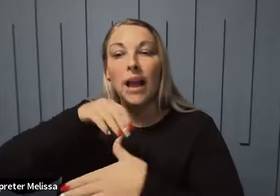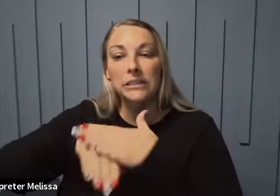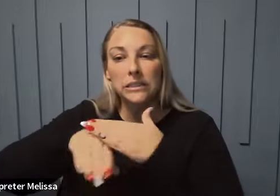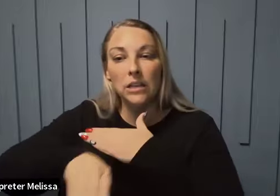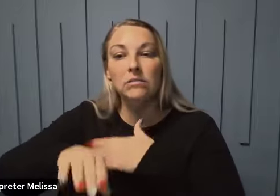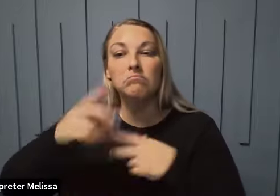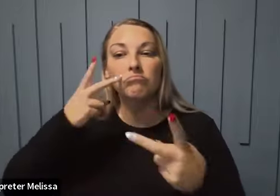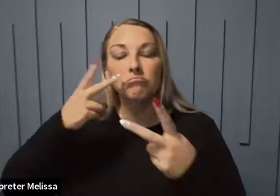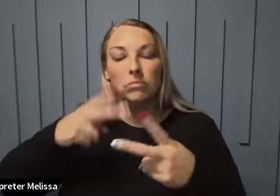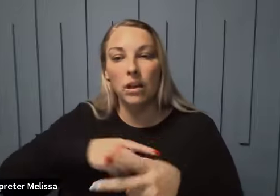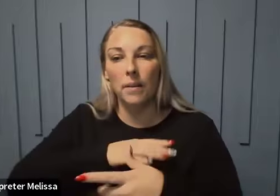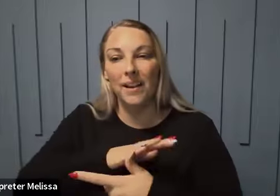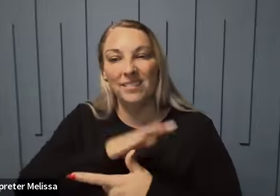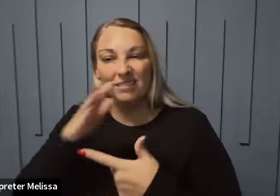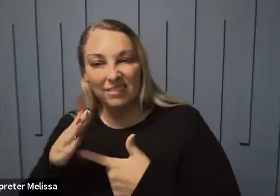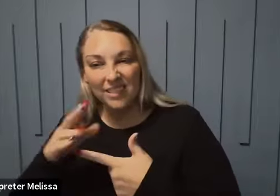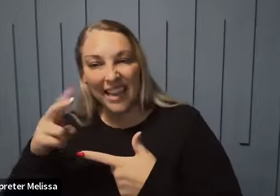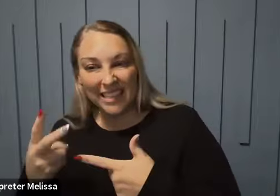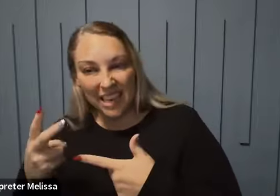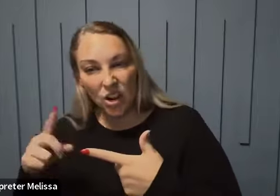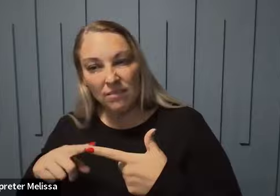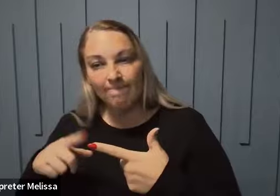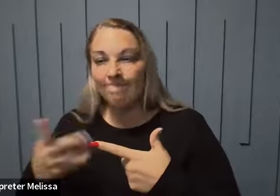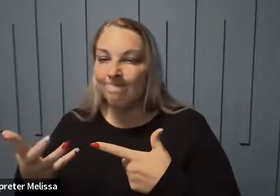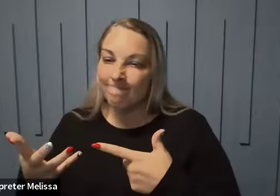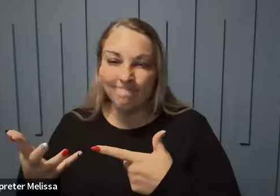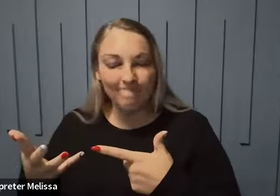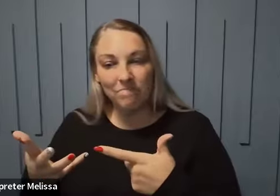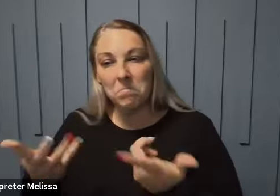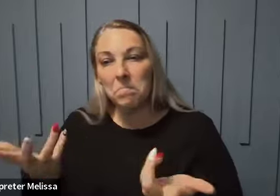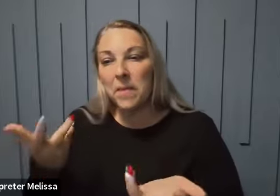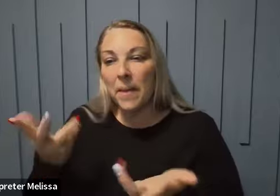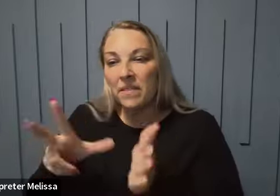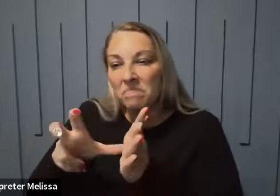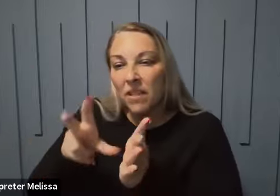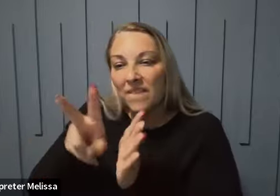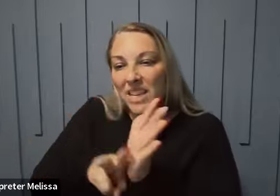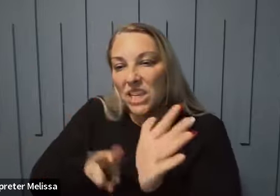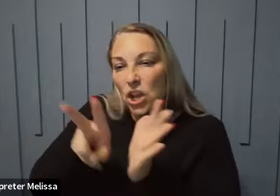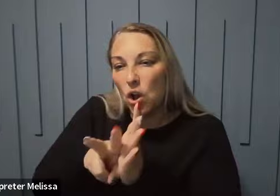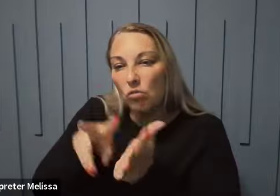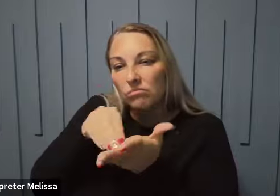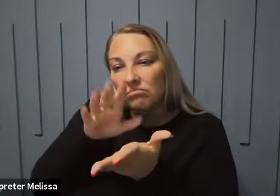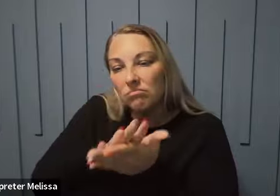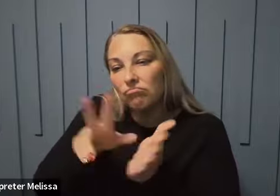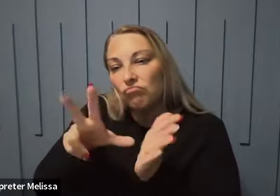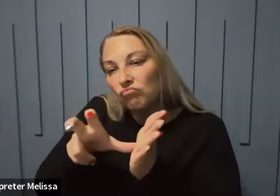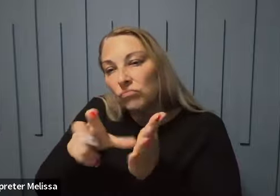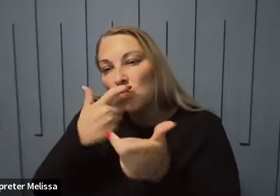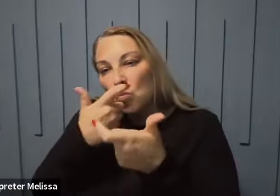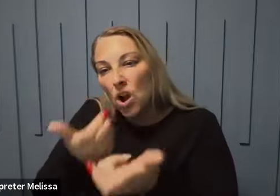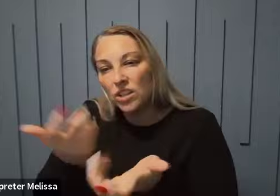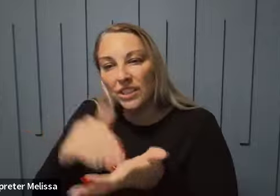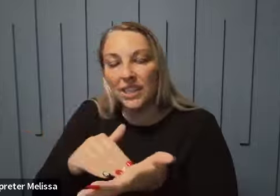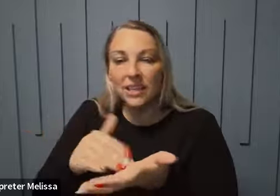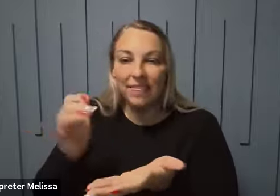kind of documents it if you take video footage of it, but there's not really another form. It's just through the air communication through American